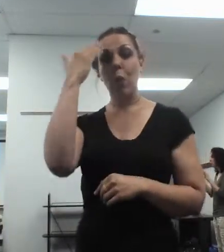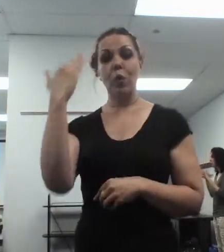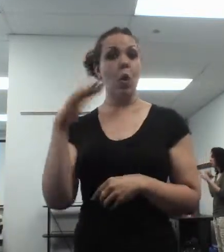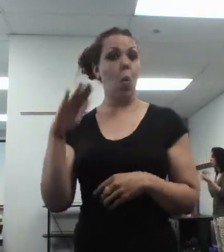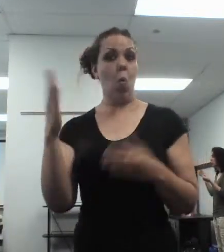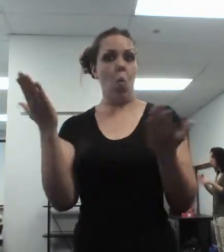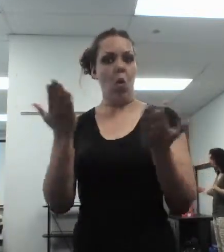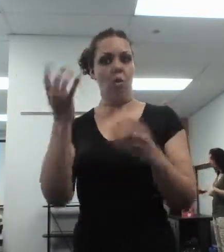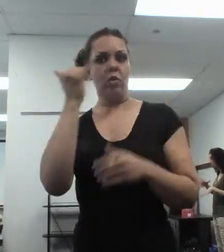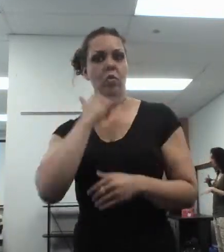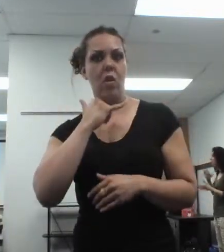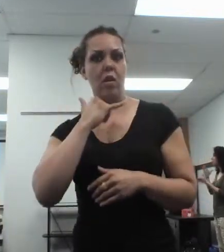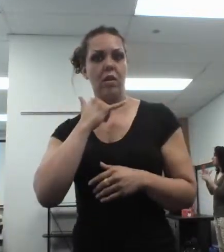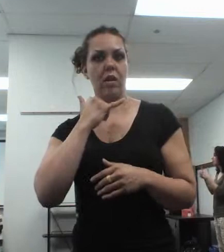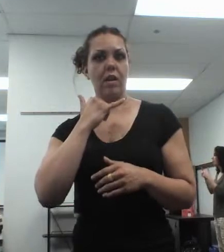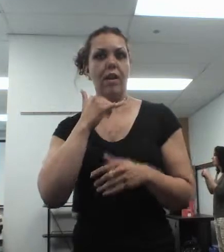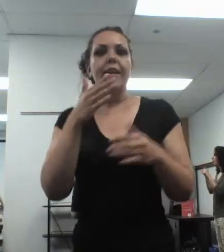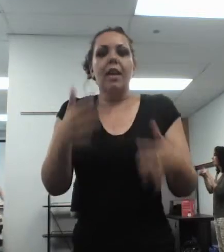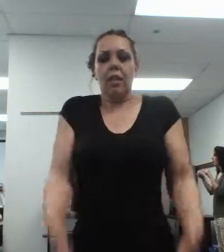minute, and keep going. Good?